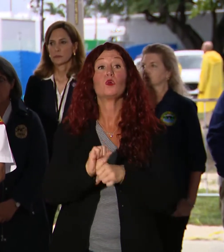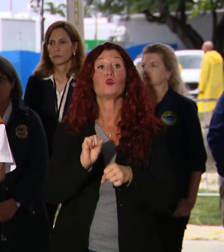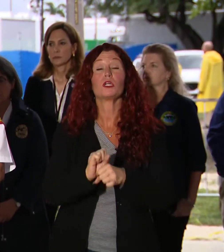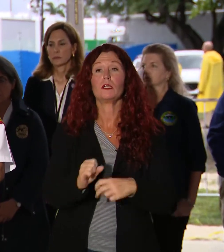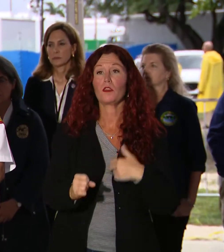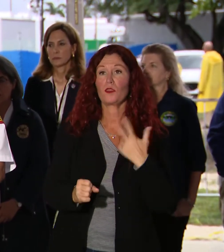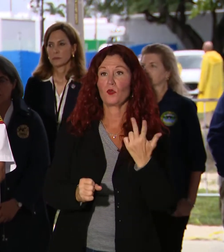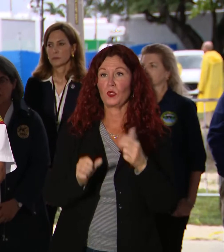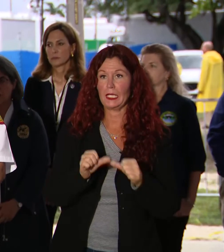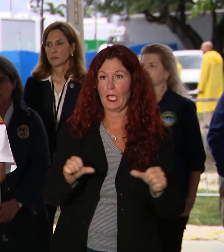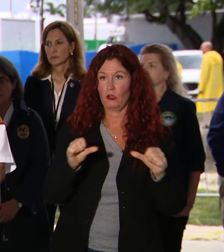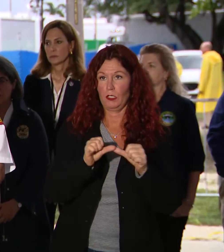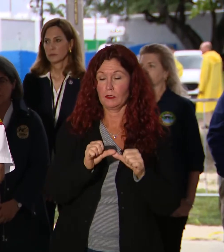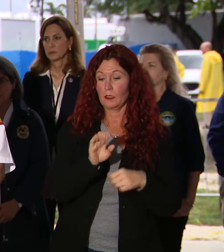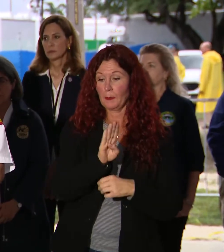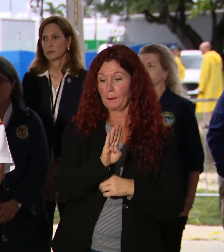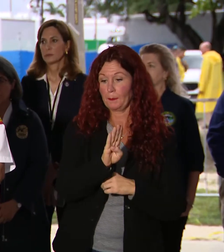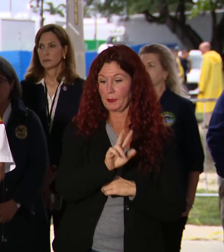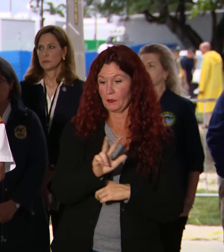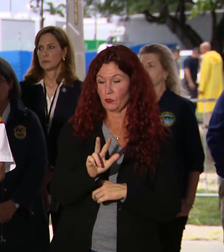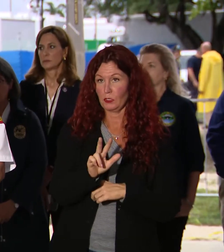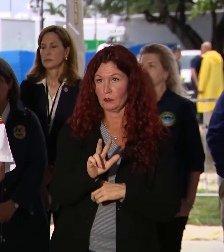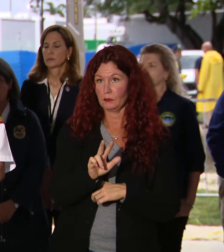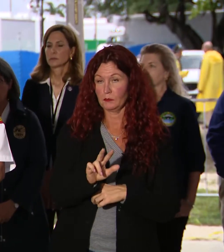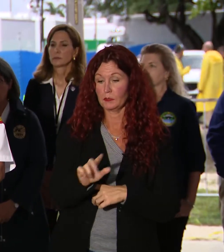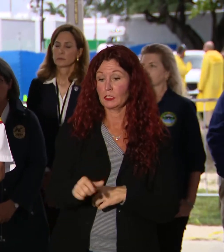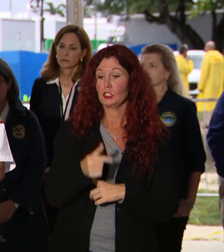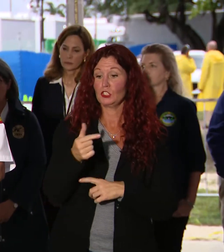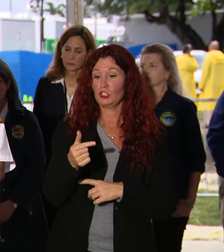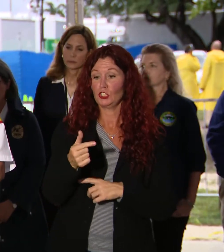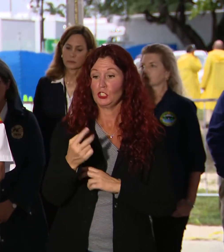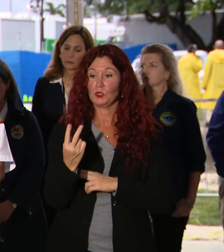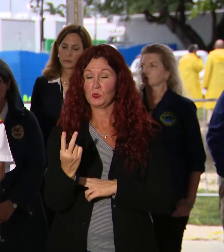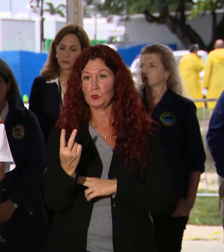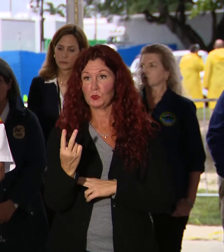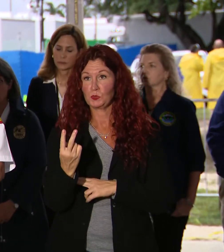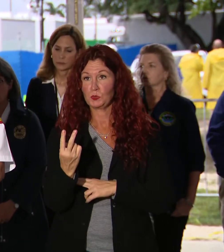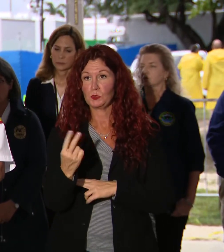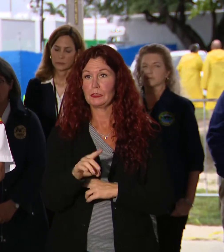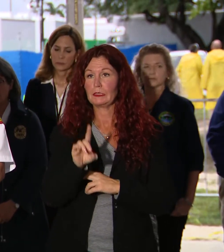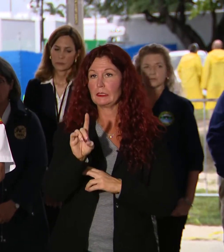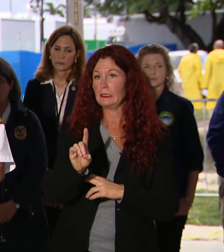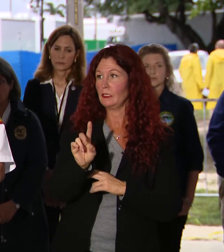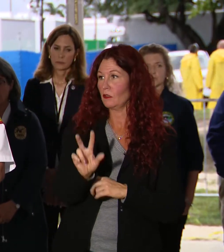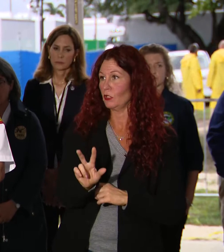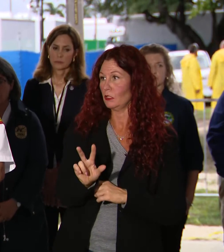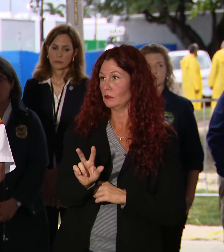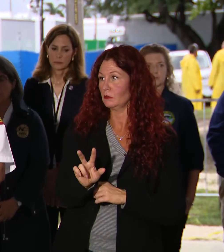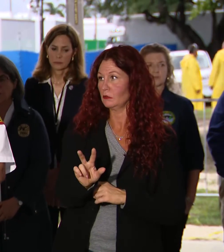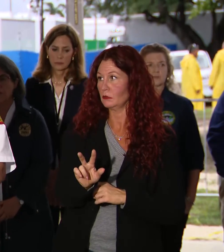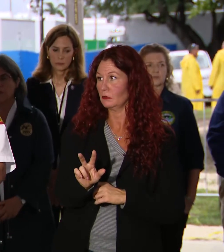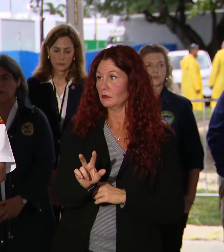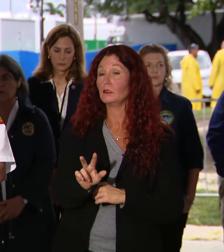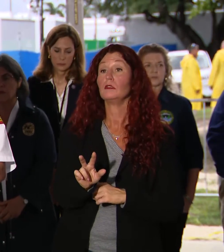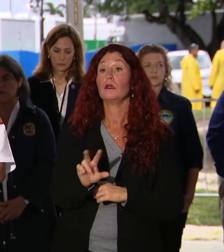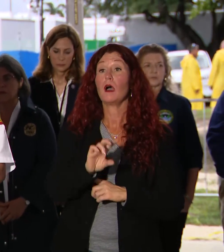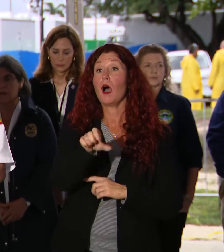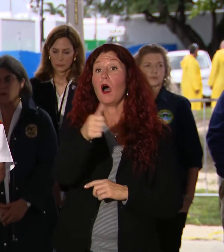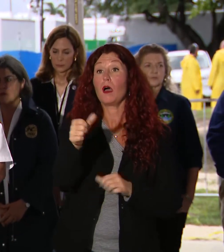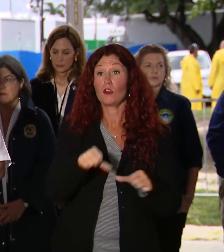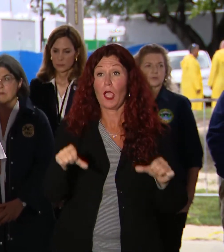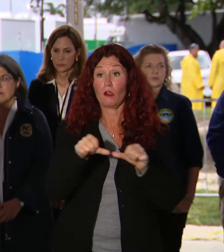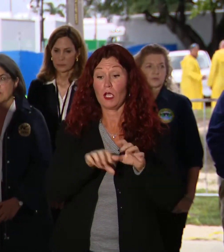D2, and G3. Additional engagement in other grids will be reassessed in future operational